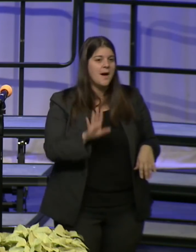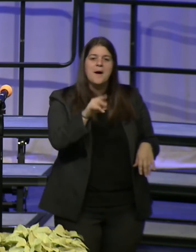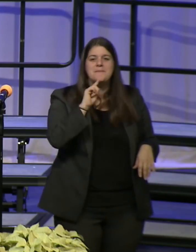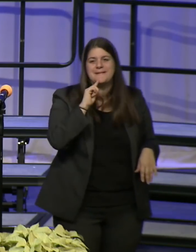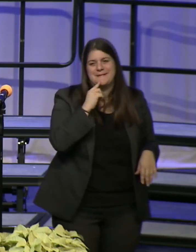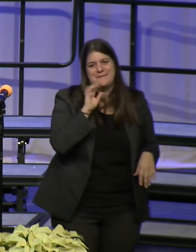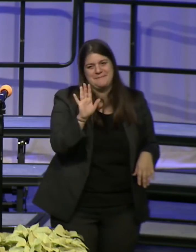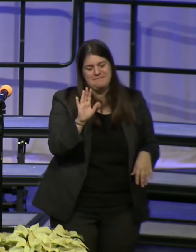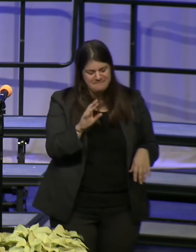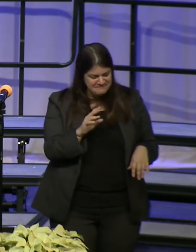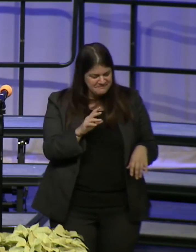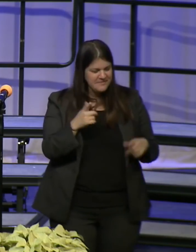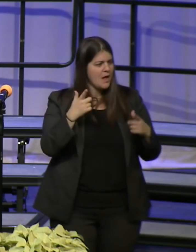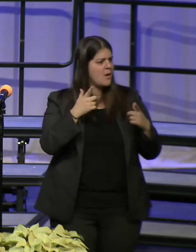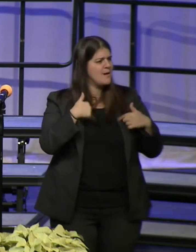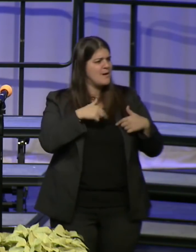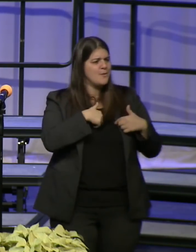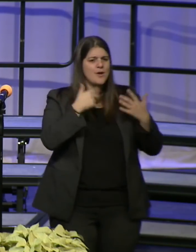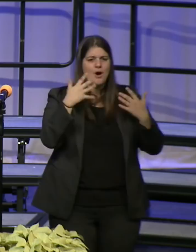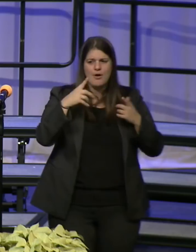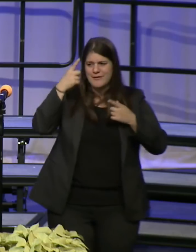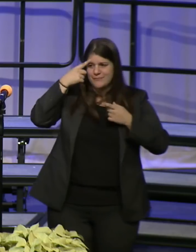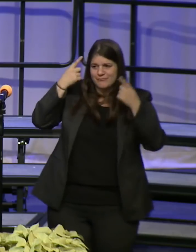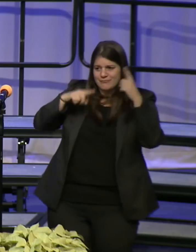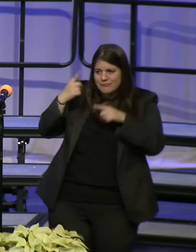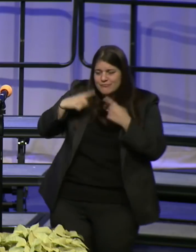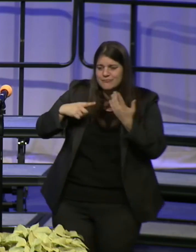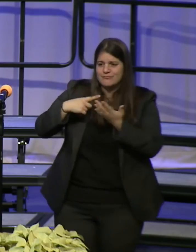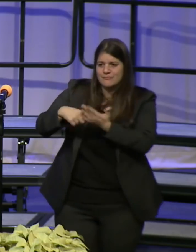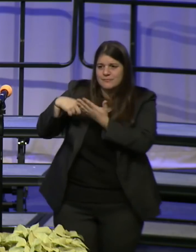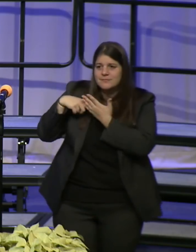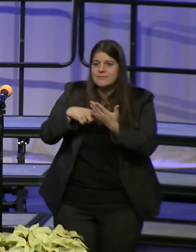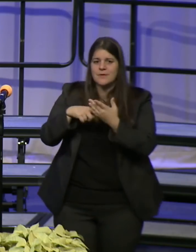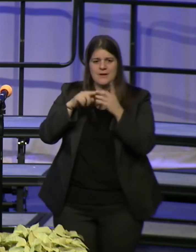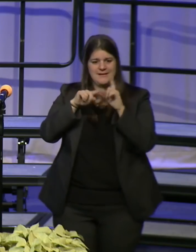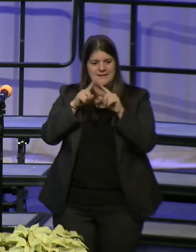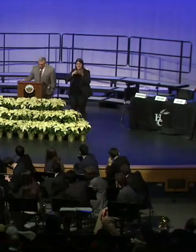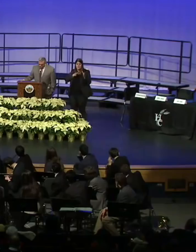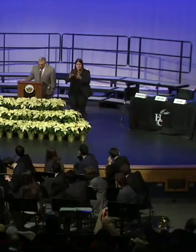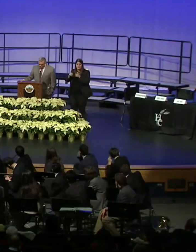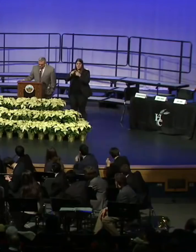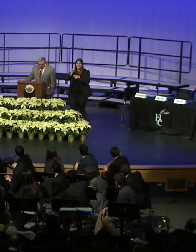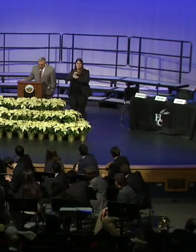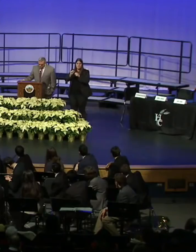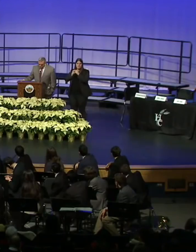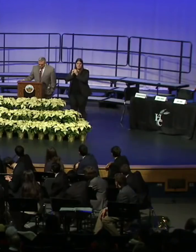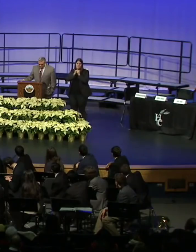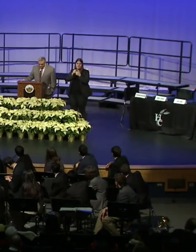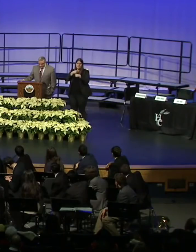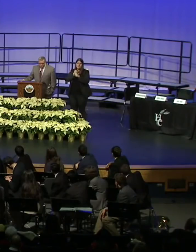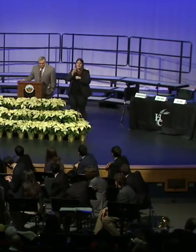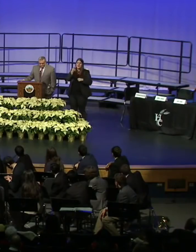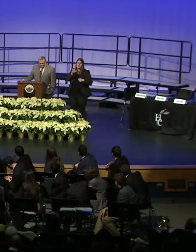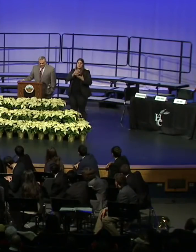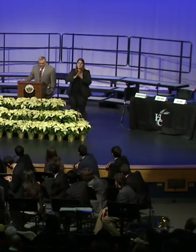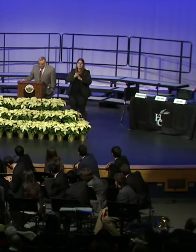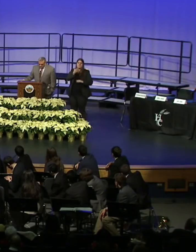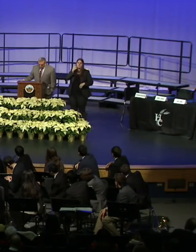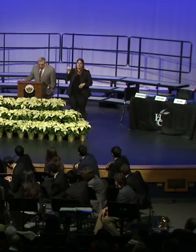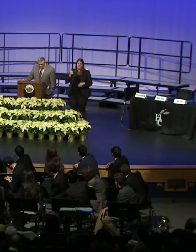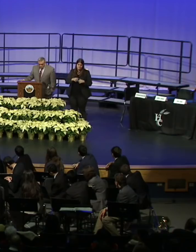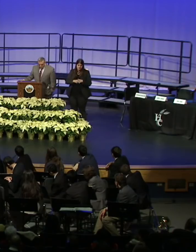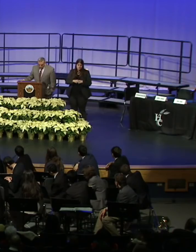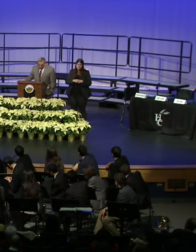Seriously, though, we're already finding common ground and areas in which we can work together to make Howard County even better.